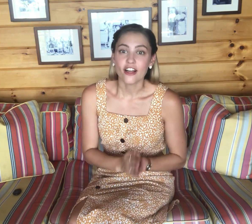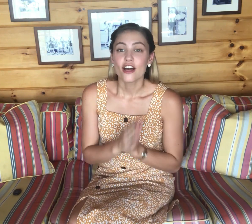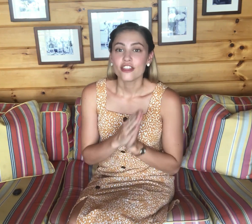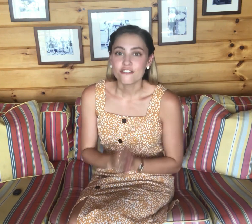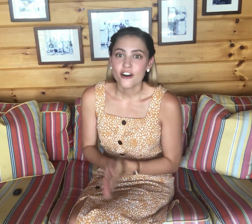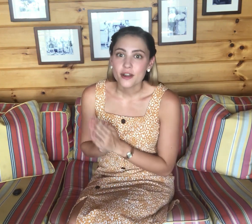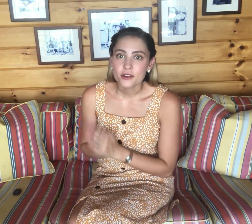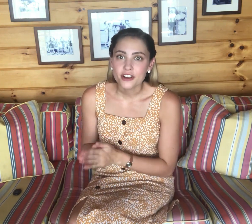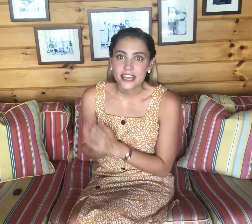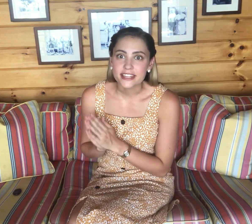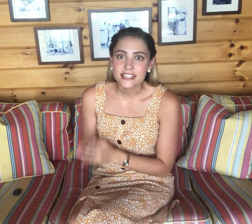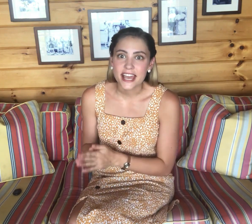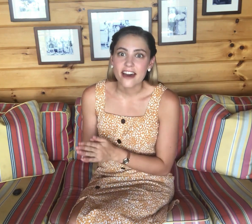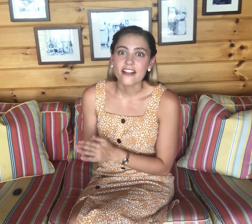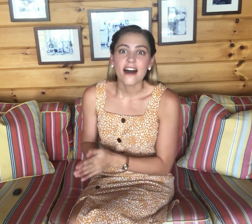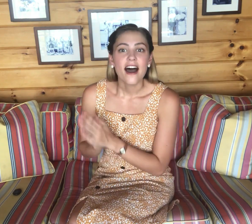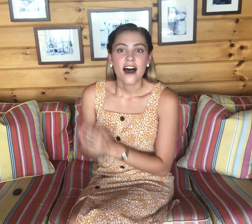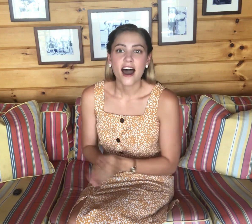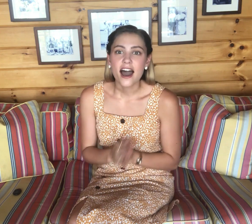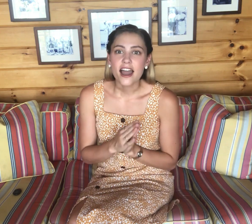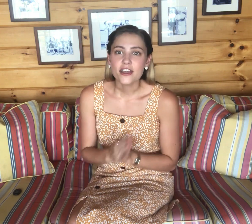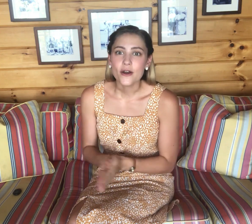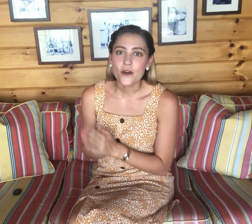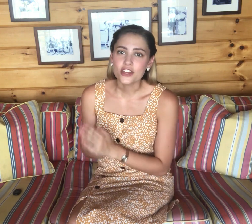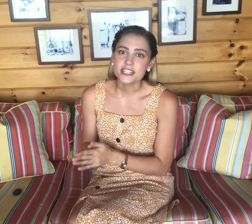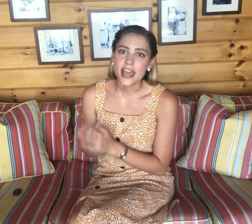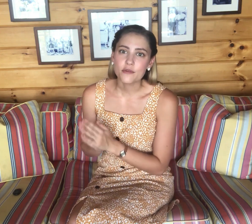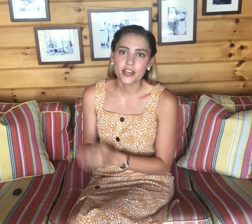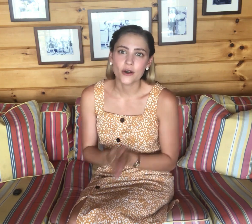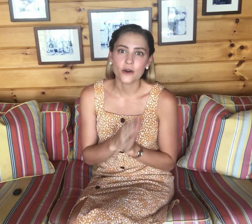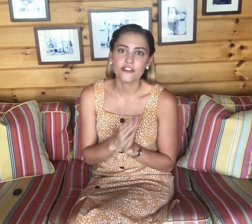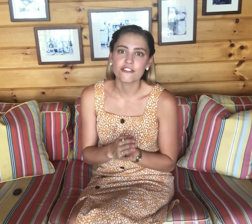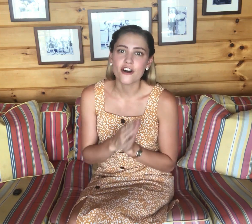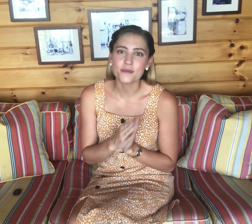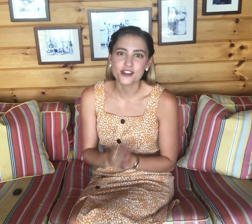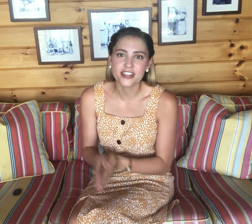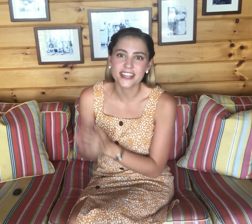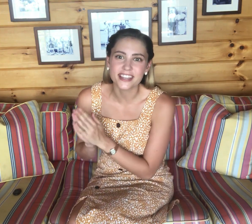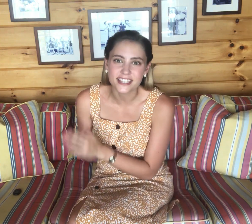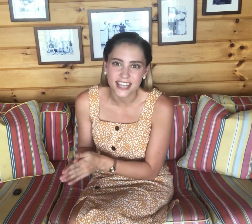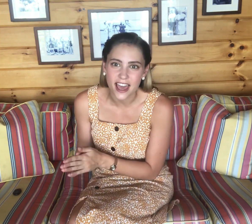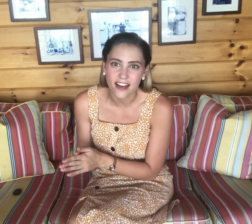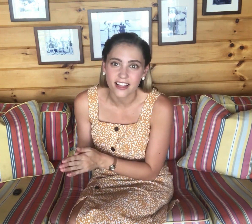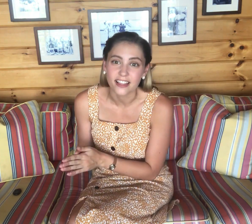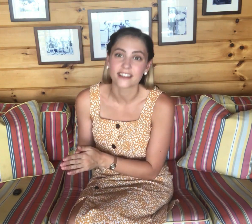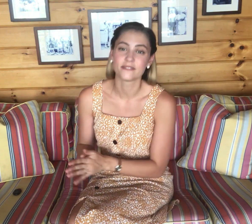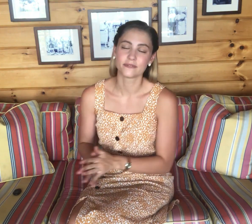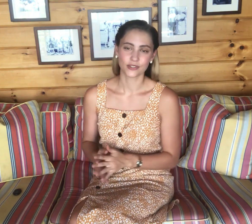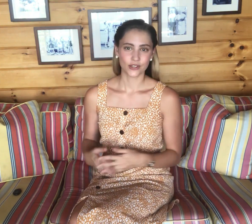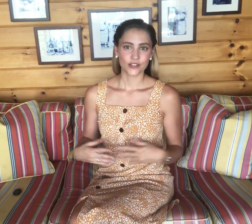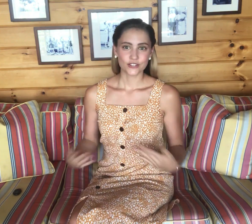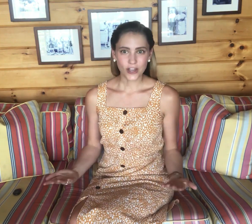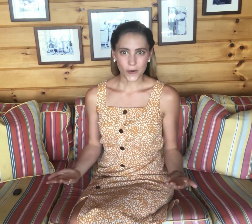Okay, everybody, we've checked in with each other, we've warmed up our voices, we've warmed up our hands. It's time for today's